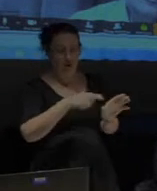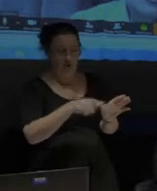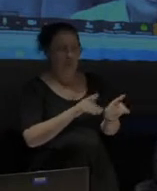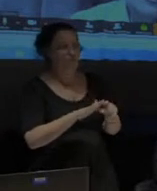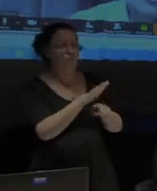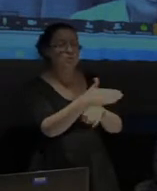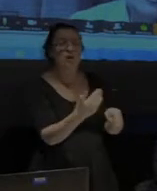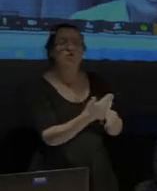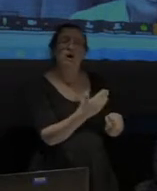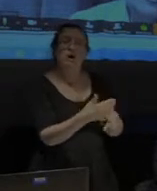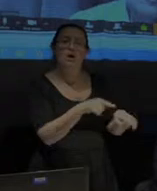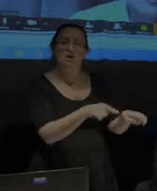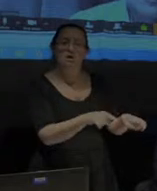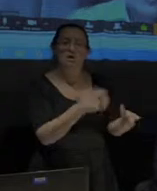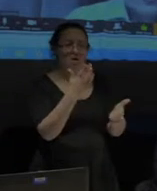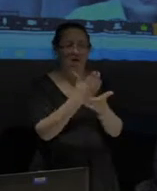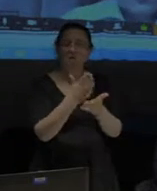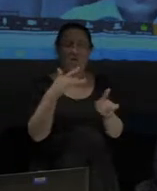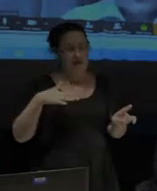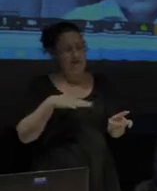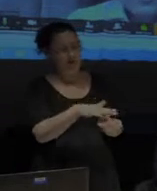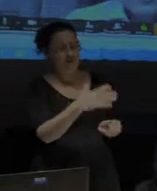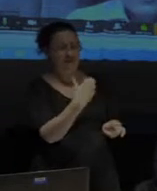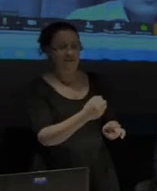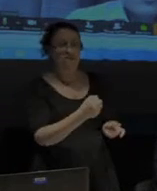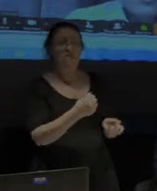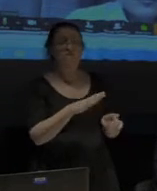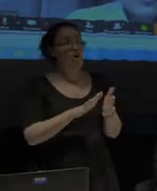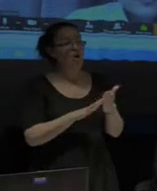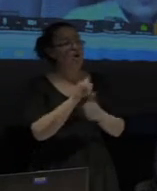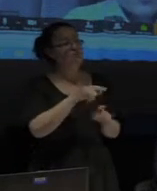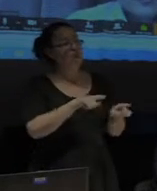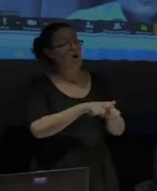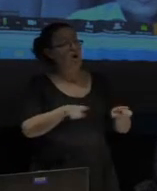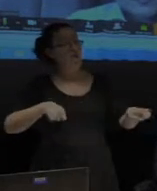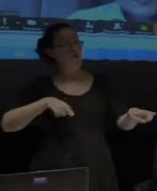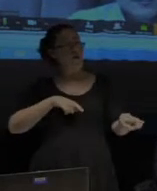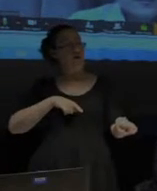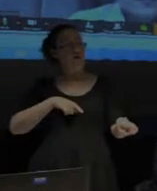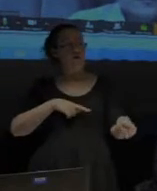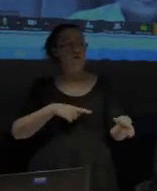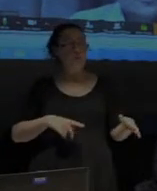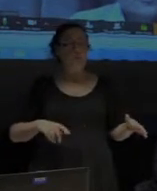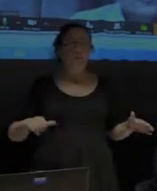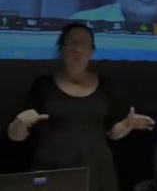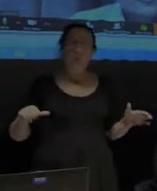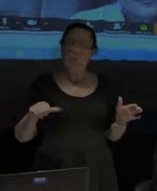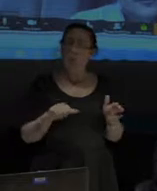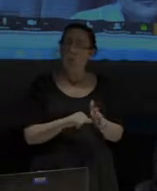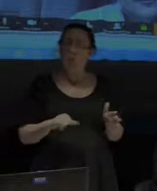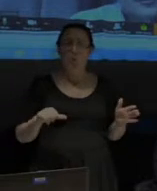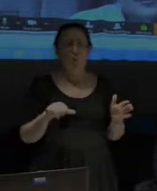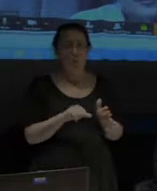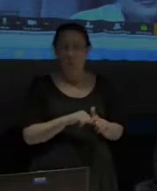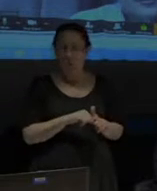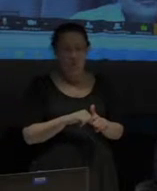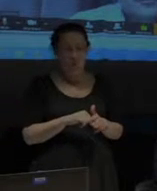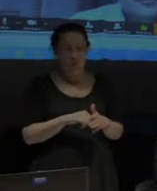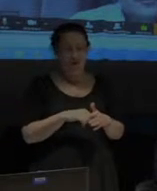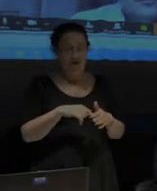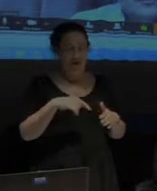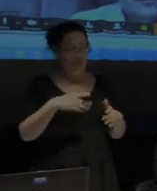of the jobs that they do. Where you've got that cultural lag, it's really, really tough to break out of that. We were